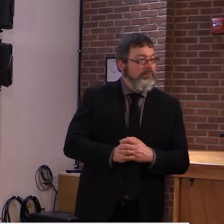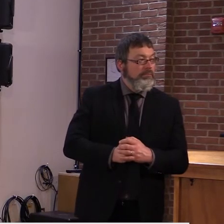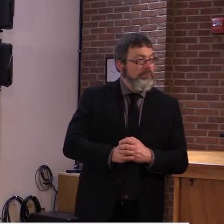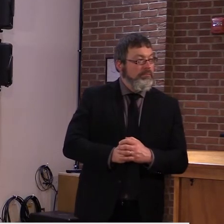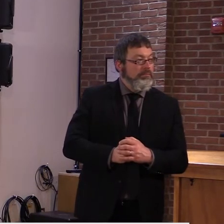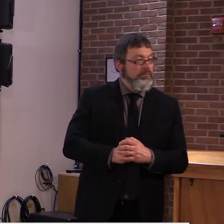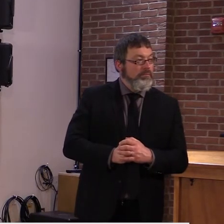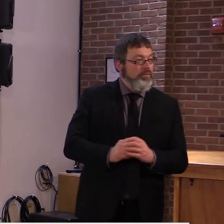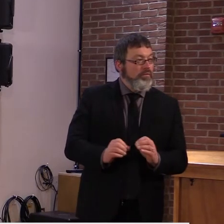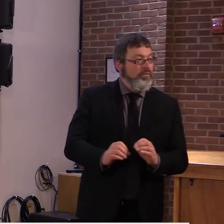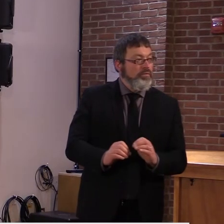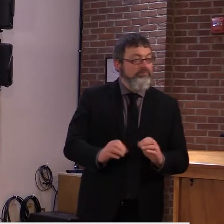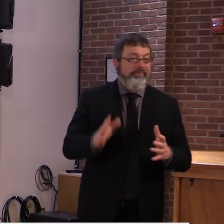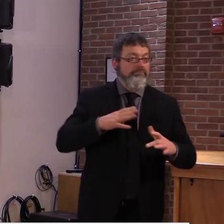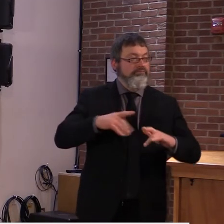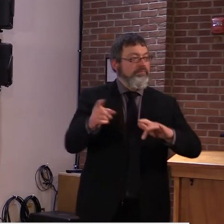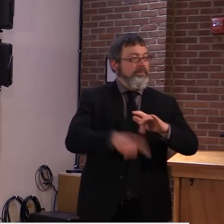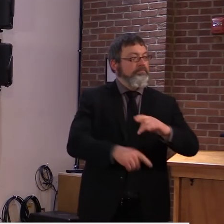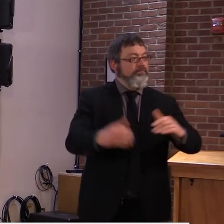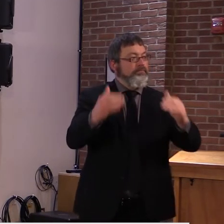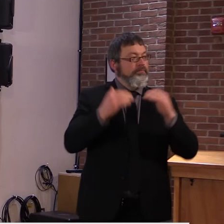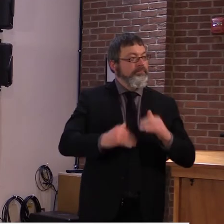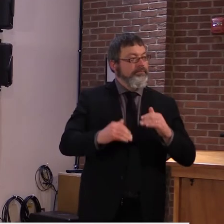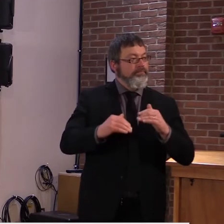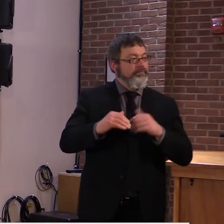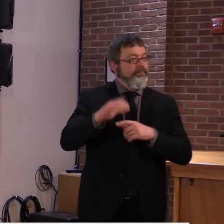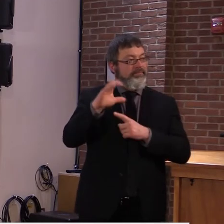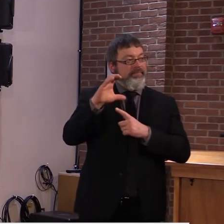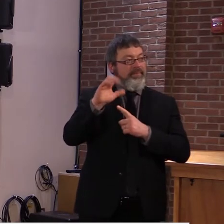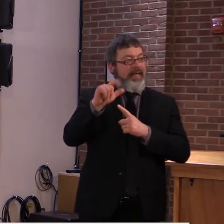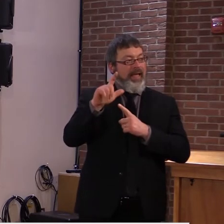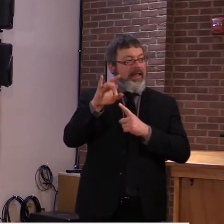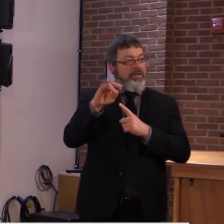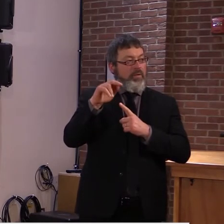Okay, we'll go to Andrew, Caledonian Record.